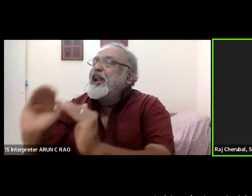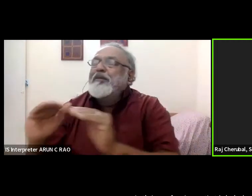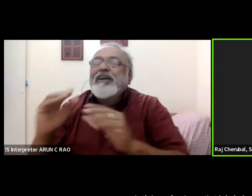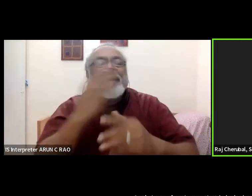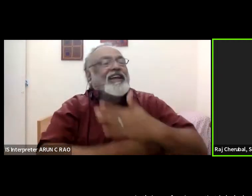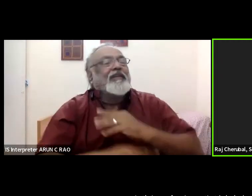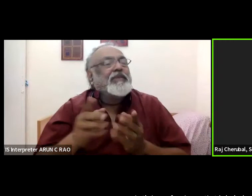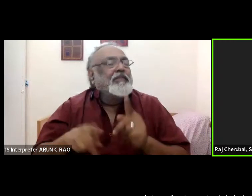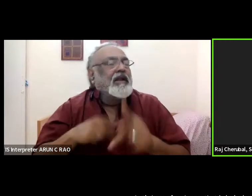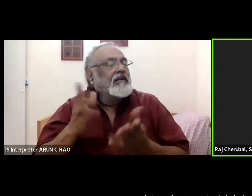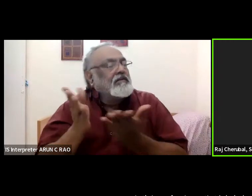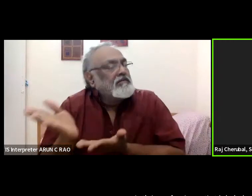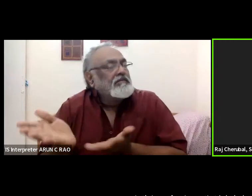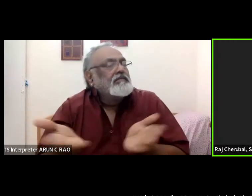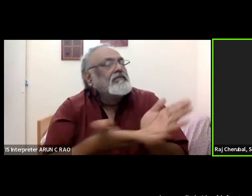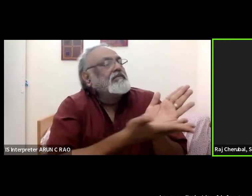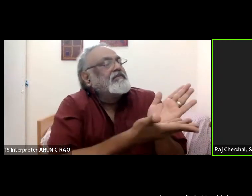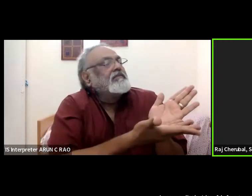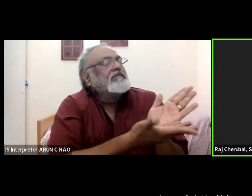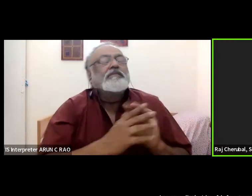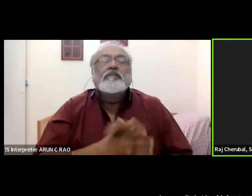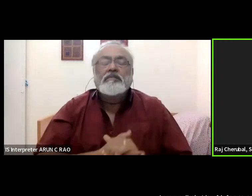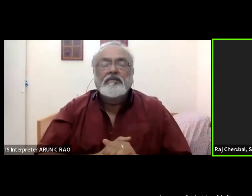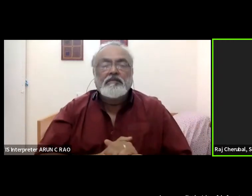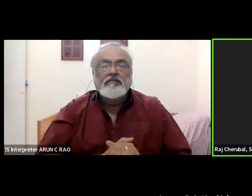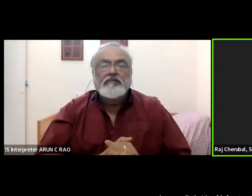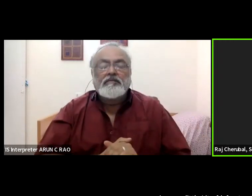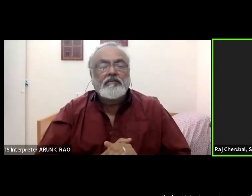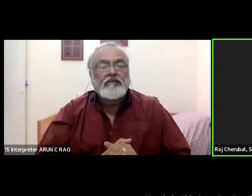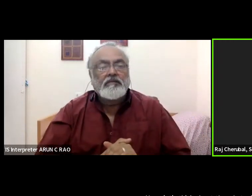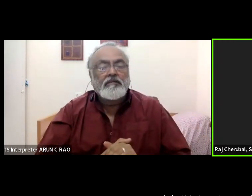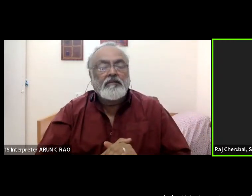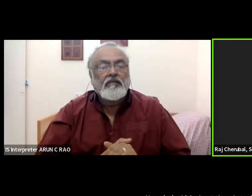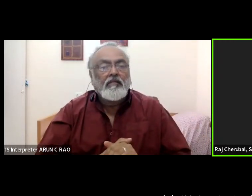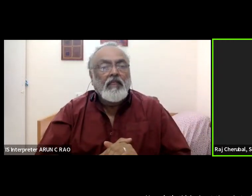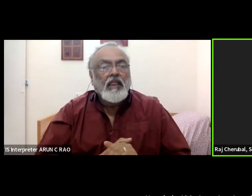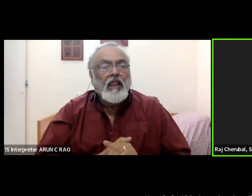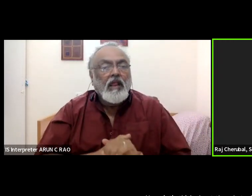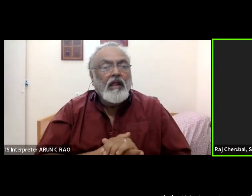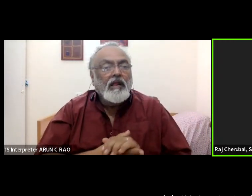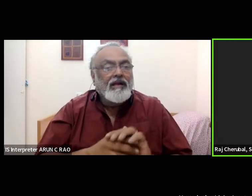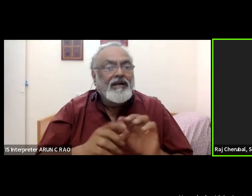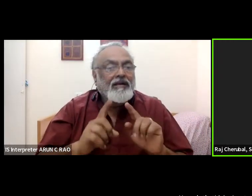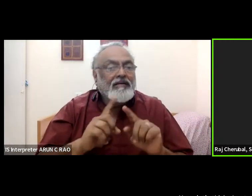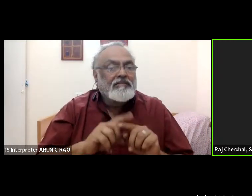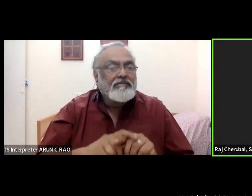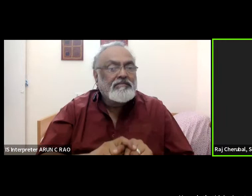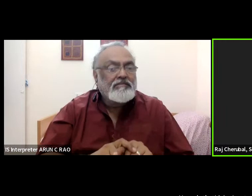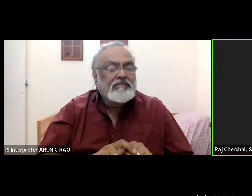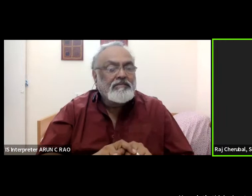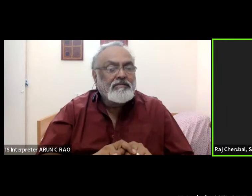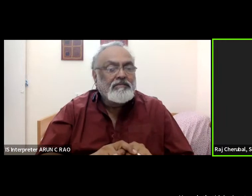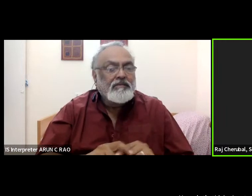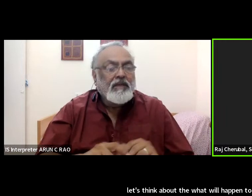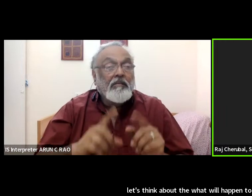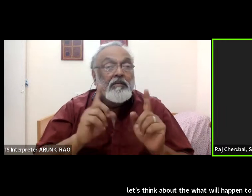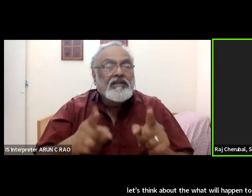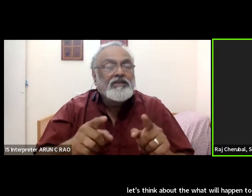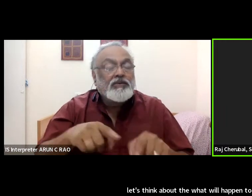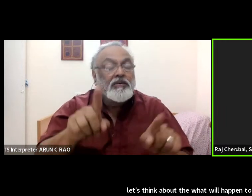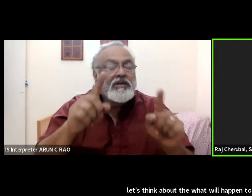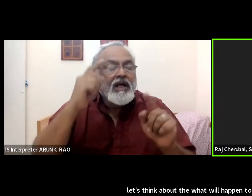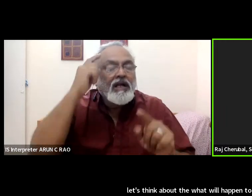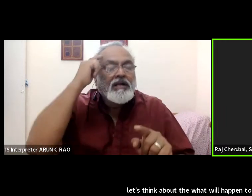about what will happen to when a person comes in a wheelchair and so on. I think there needs to be a sustained campaign